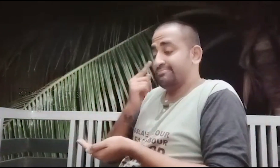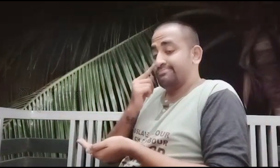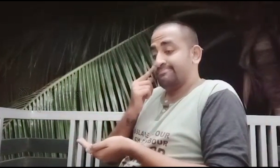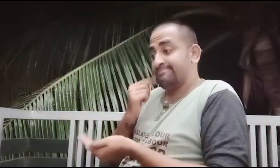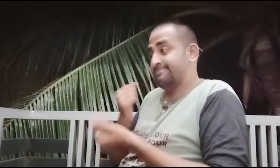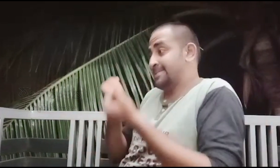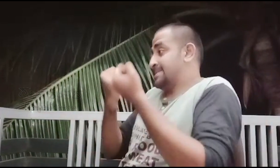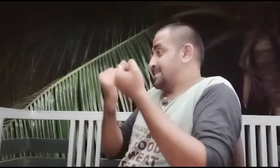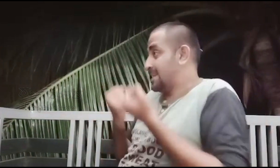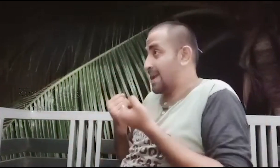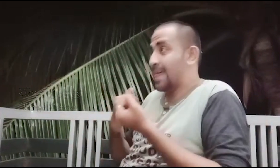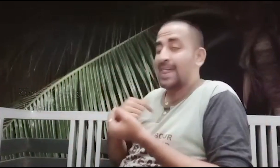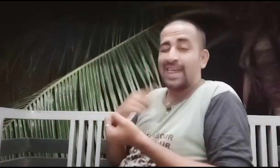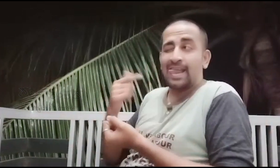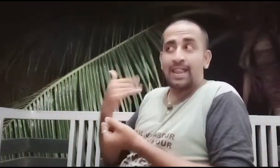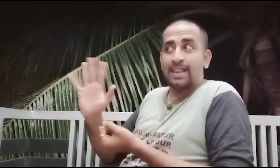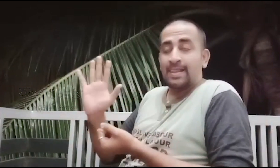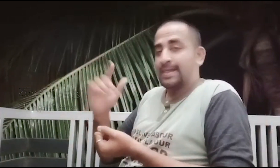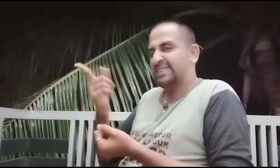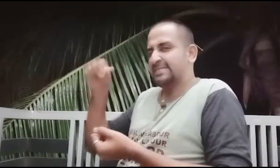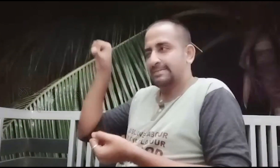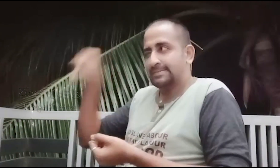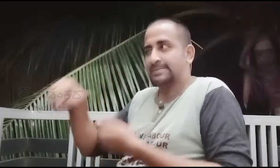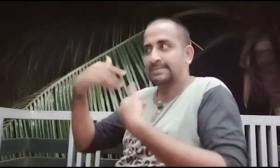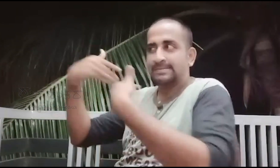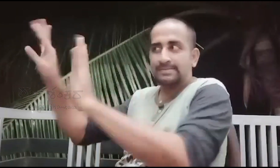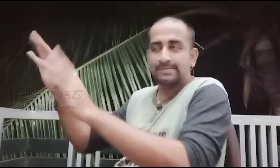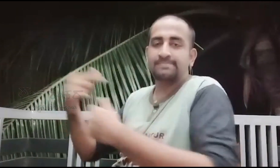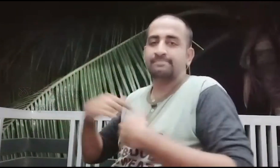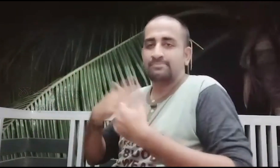The bad man gave the duck to the good man.